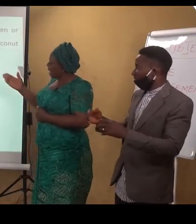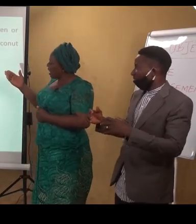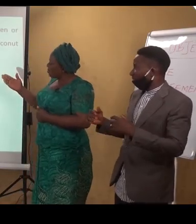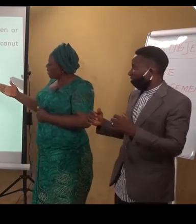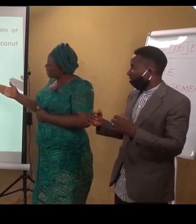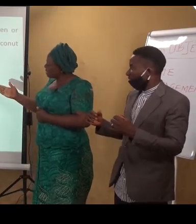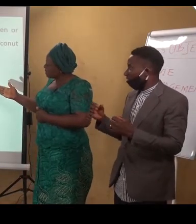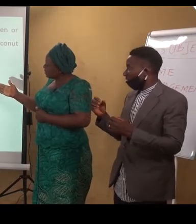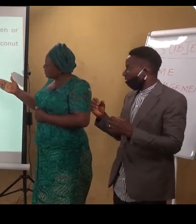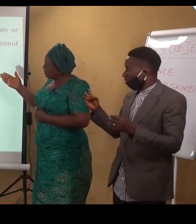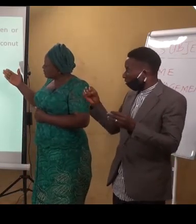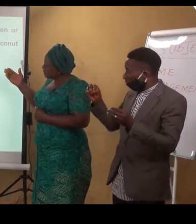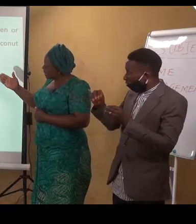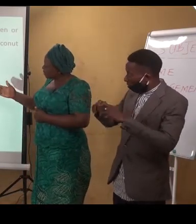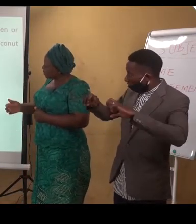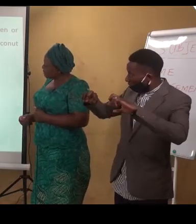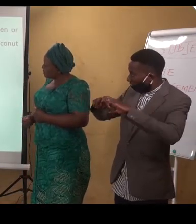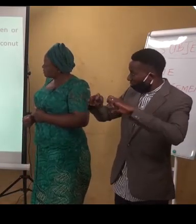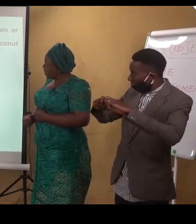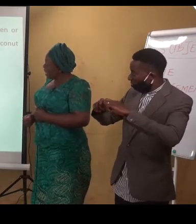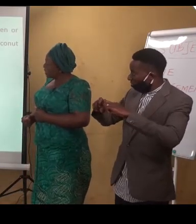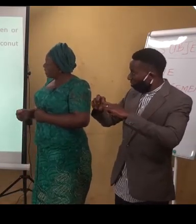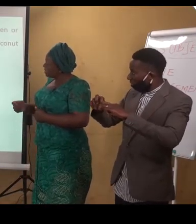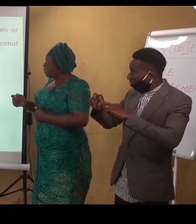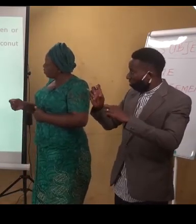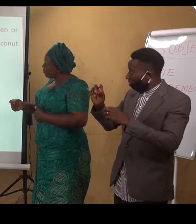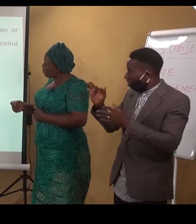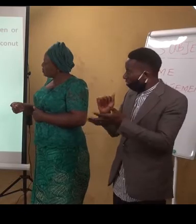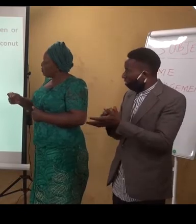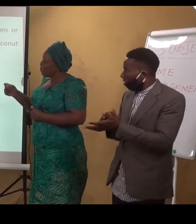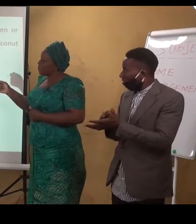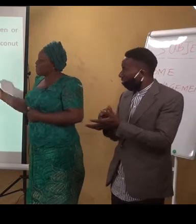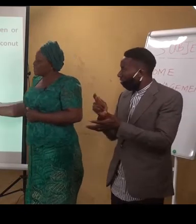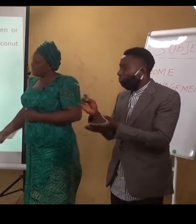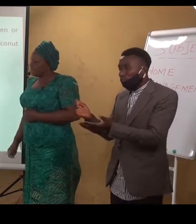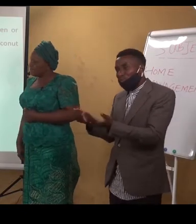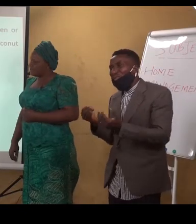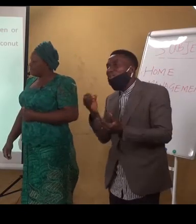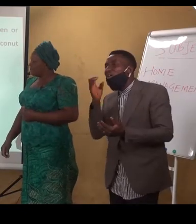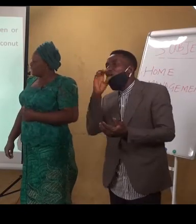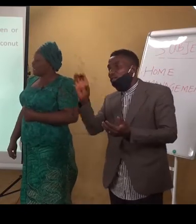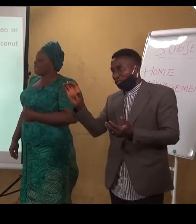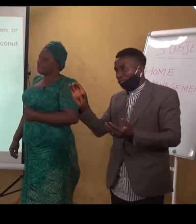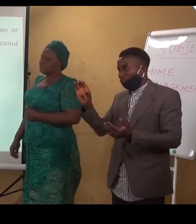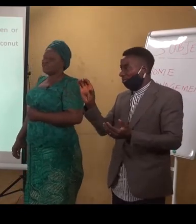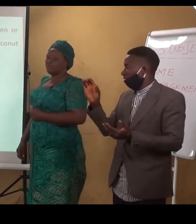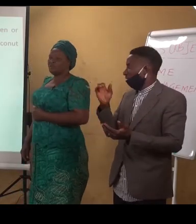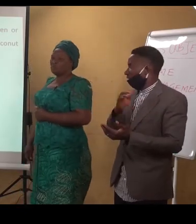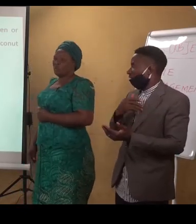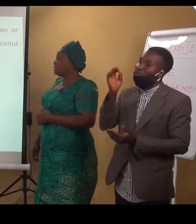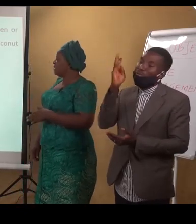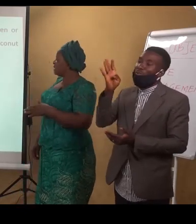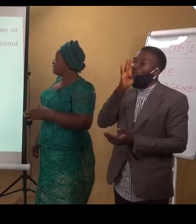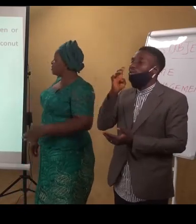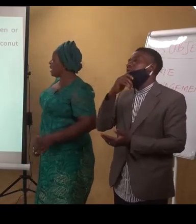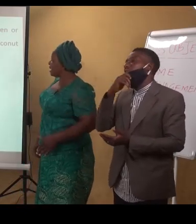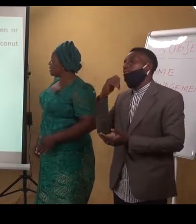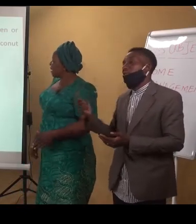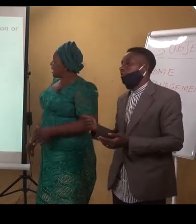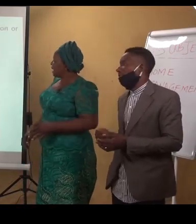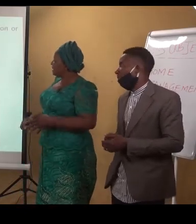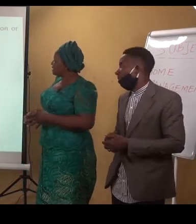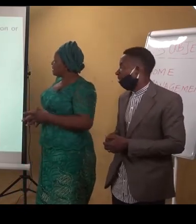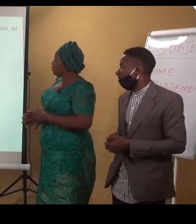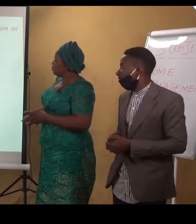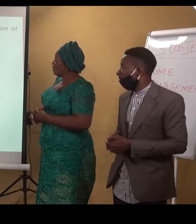Is arranged in sections. And then the oven preheated. And the food what? Being